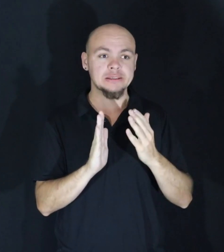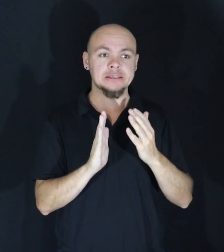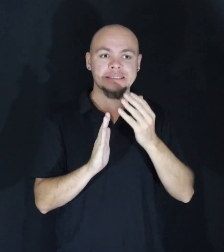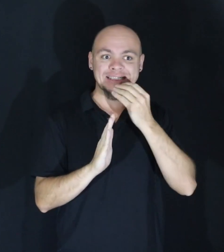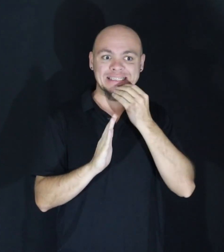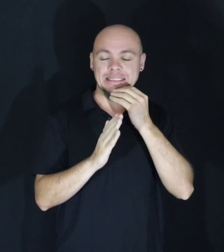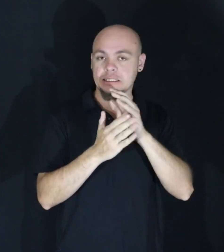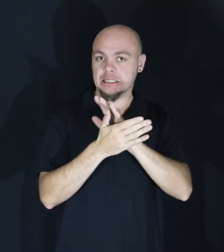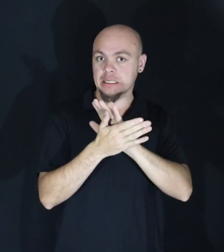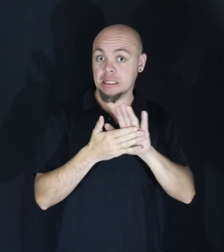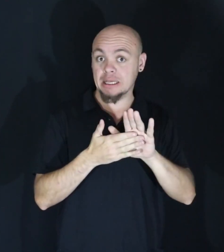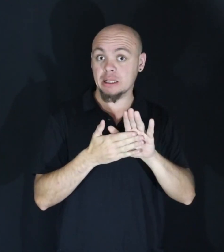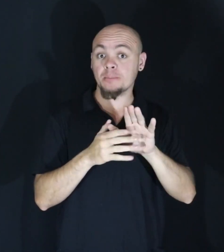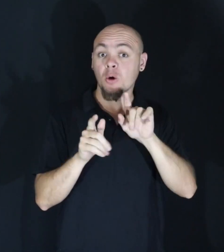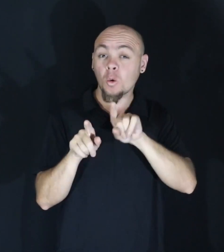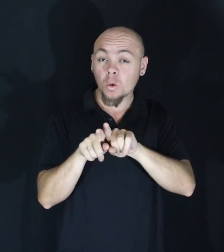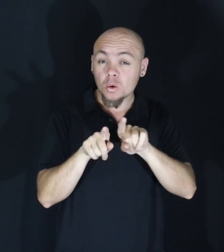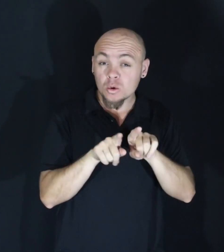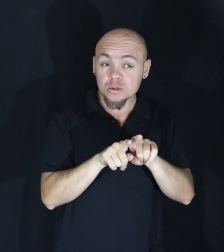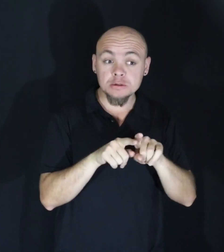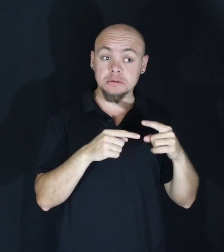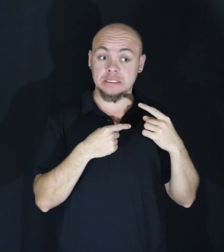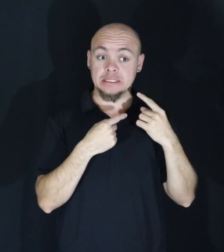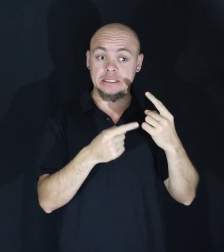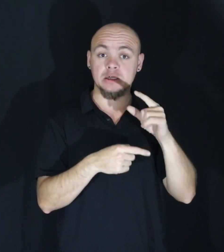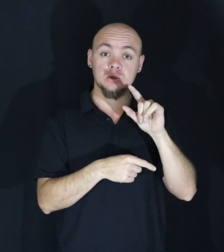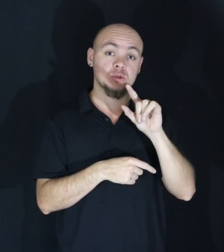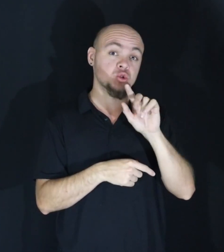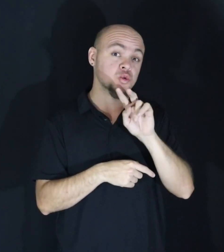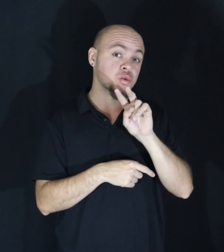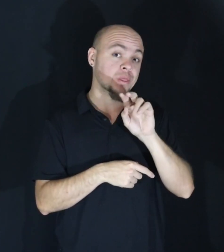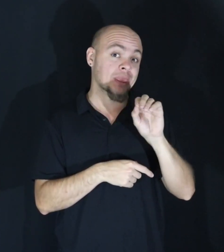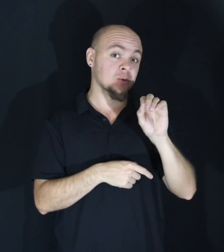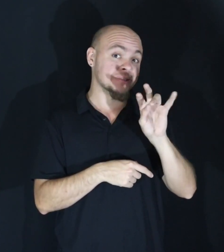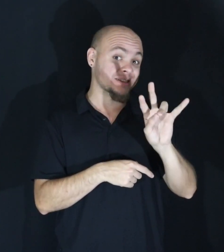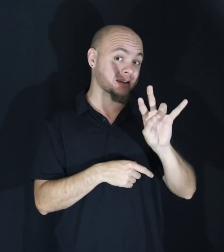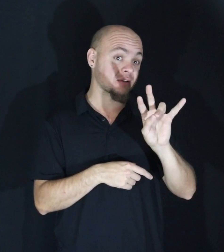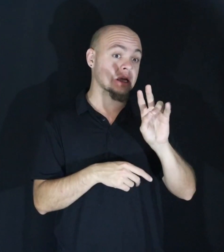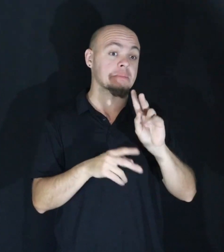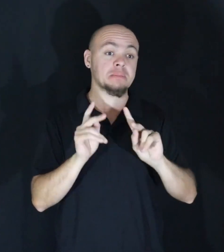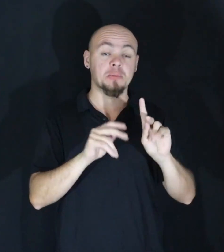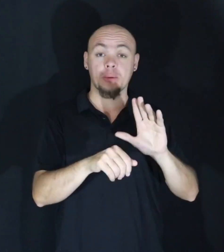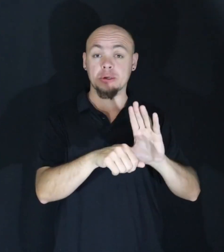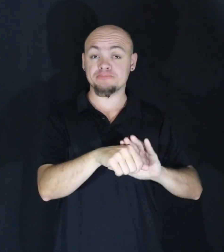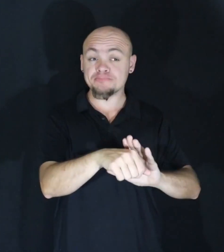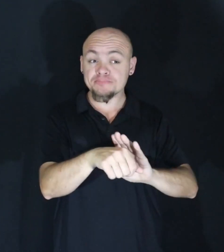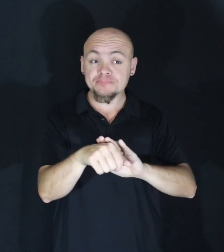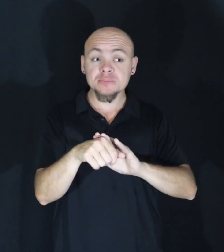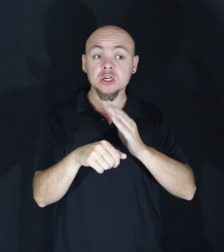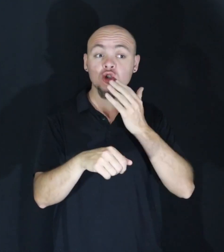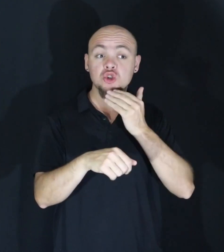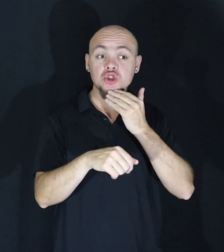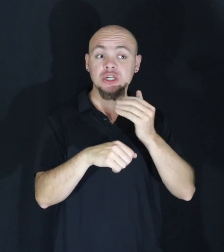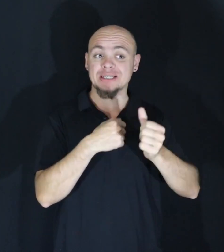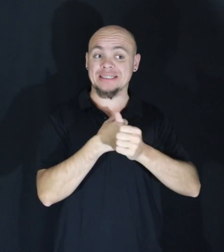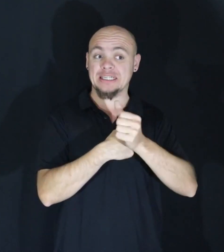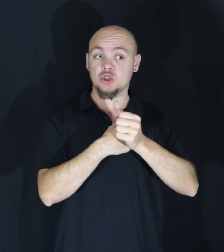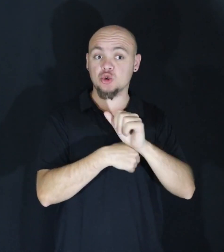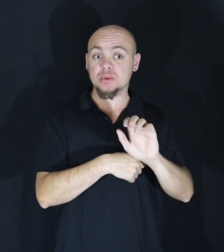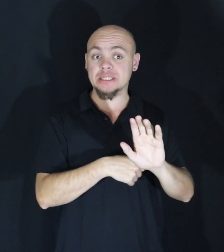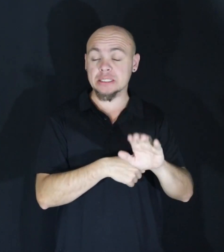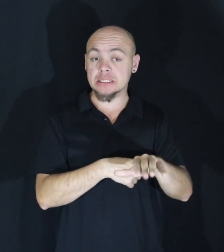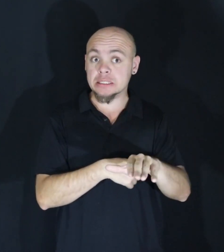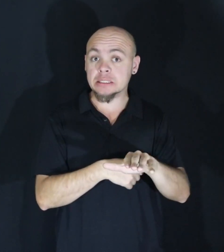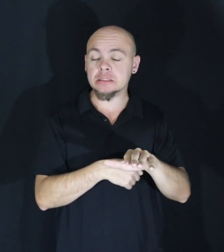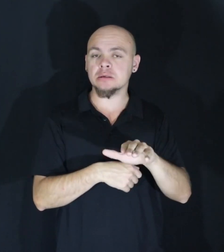eater. And since 2007, I've been warning people about the dangers of sugar.